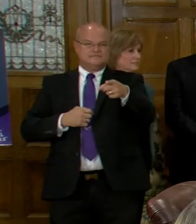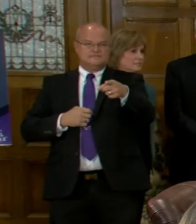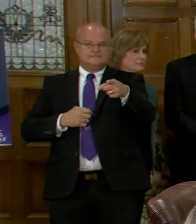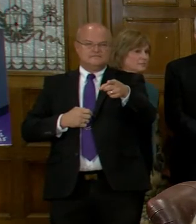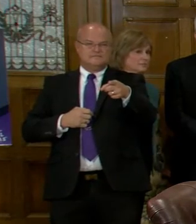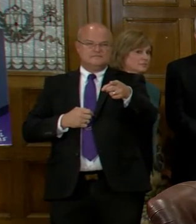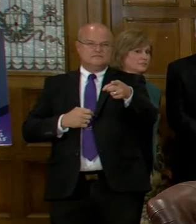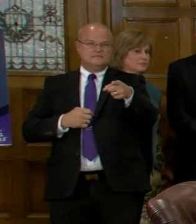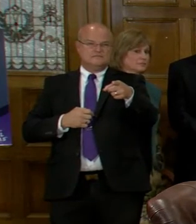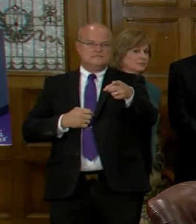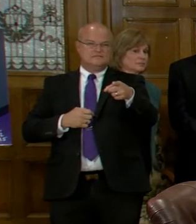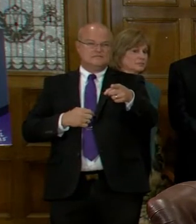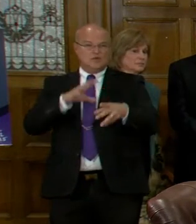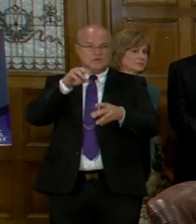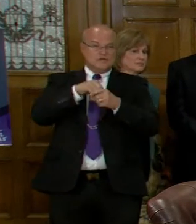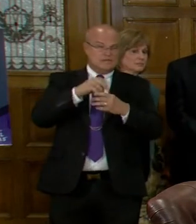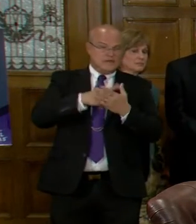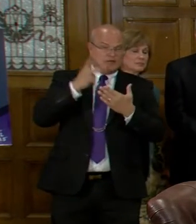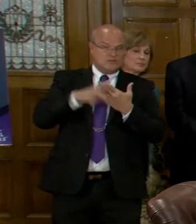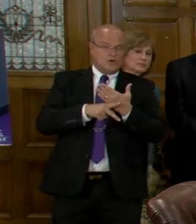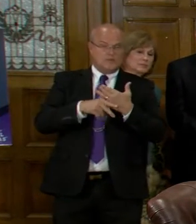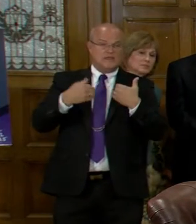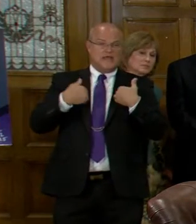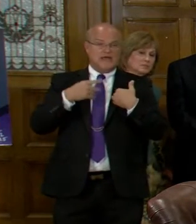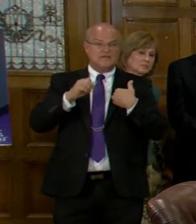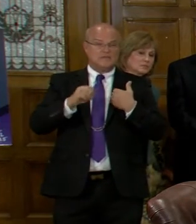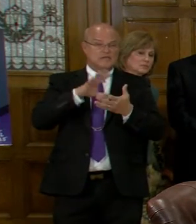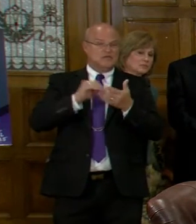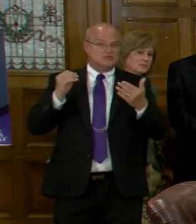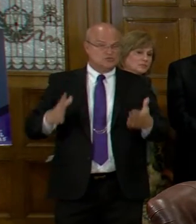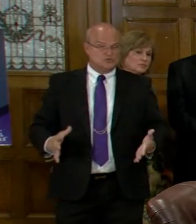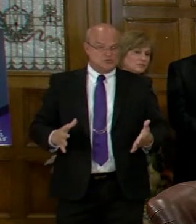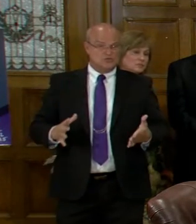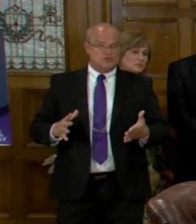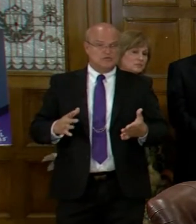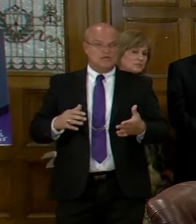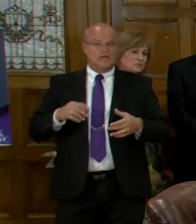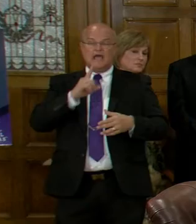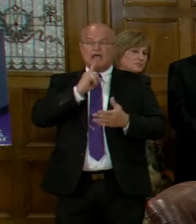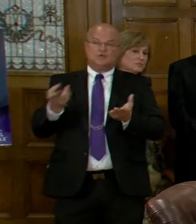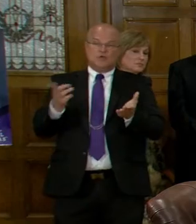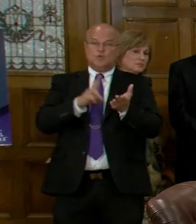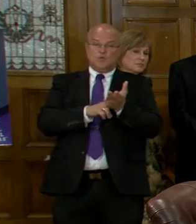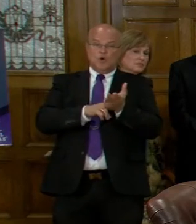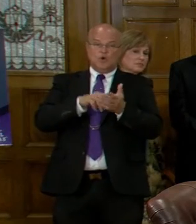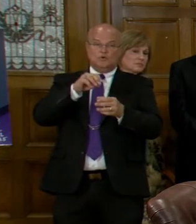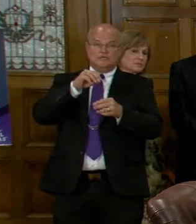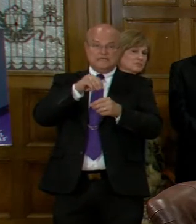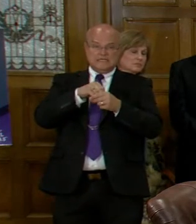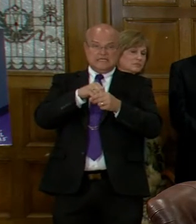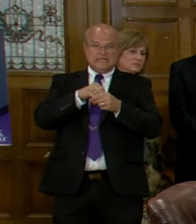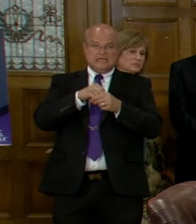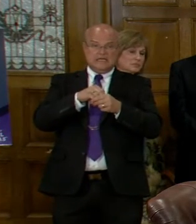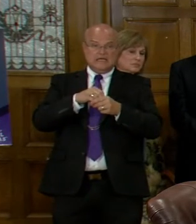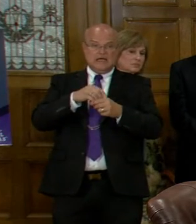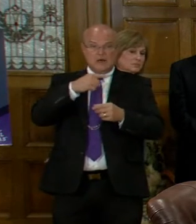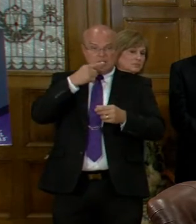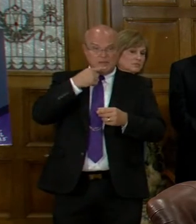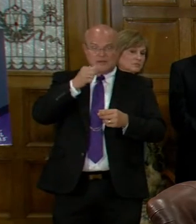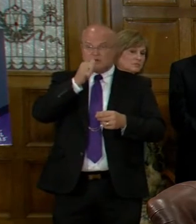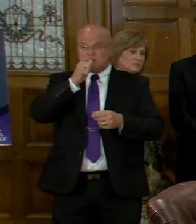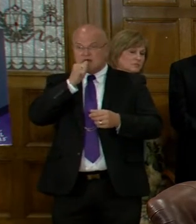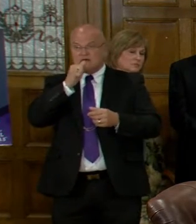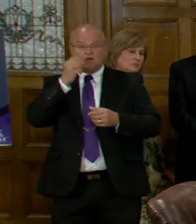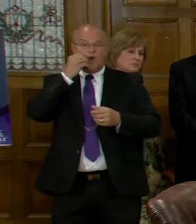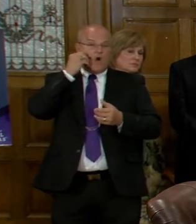participate in this program, do they have to be a student actually enrolled in a public, private, or